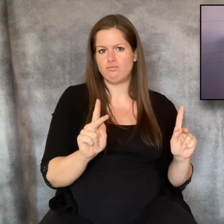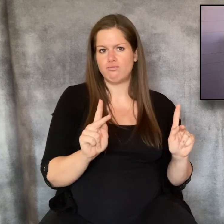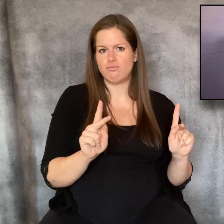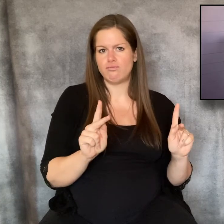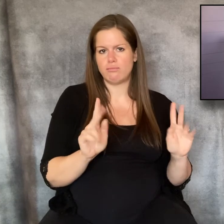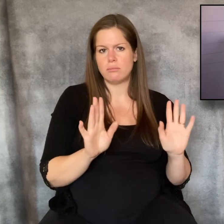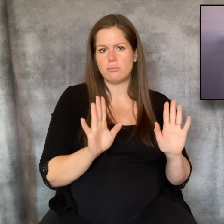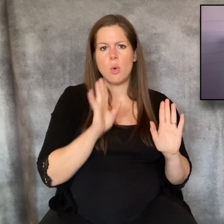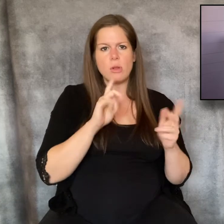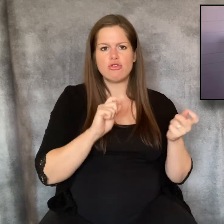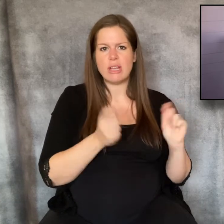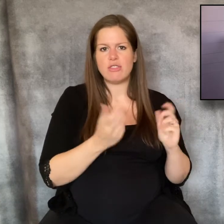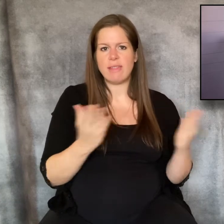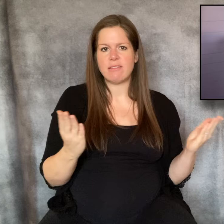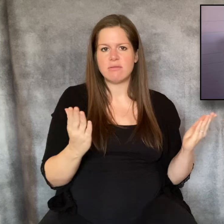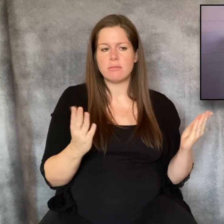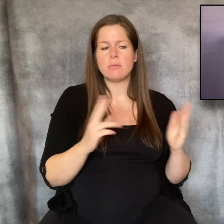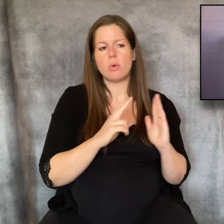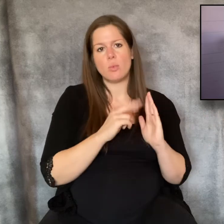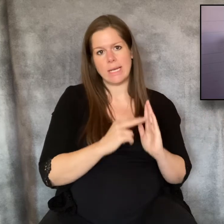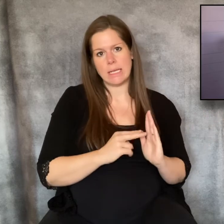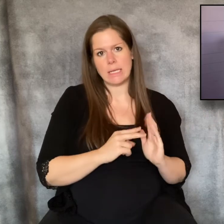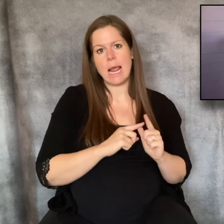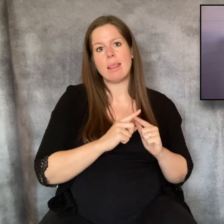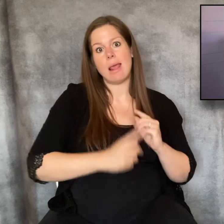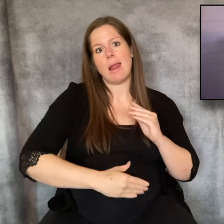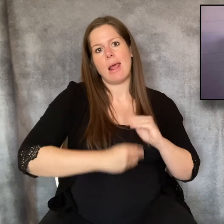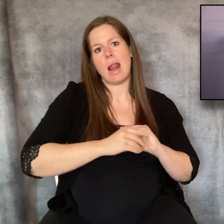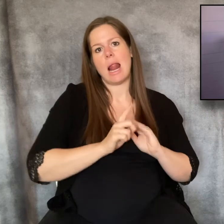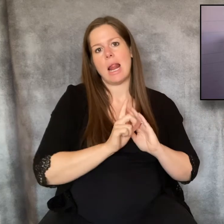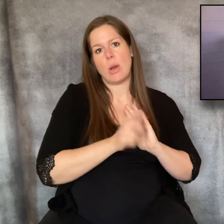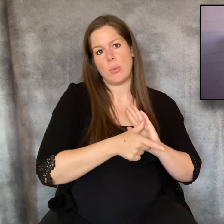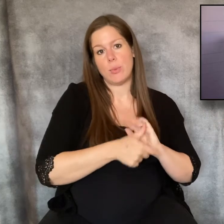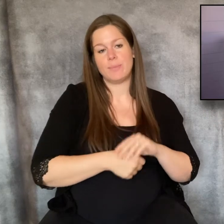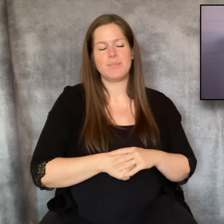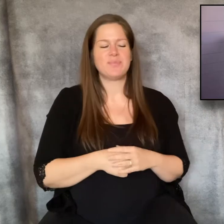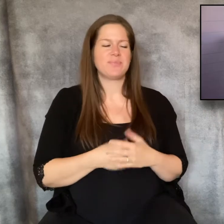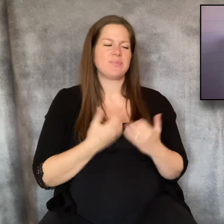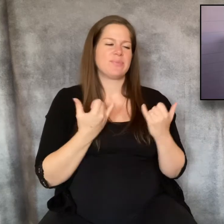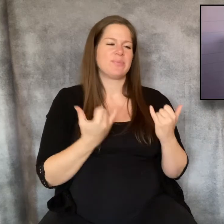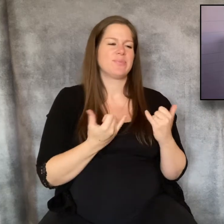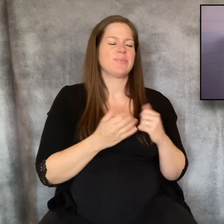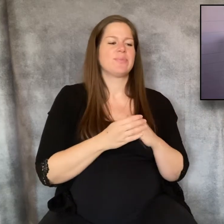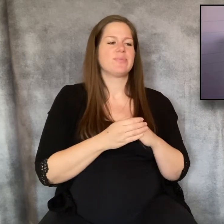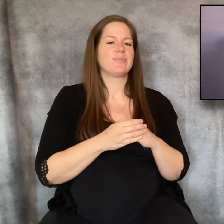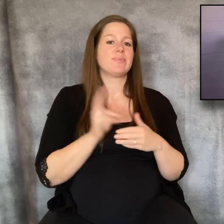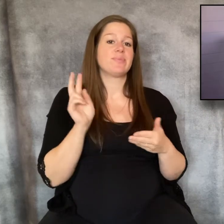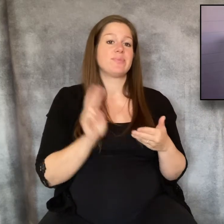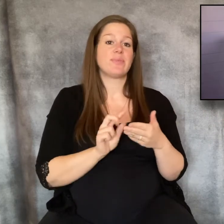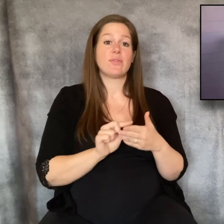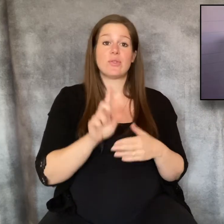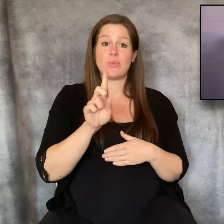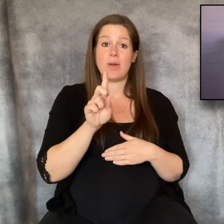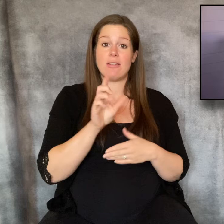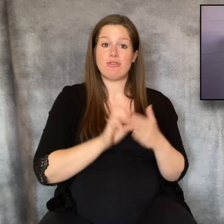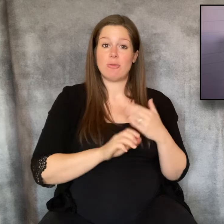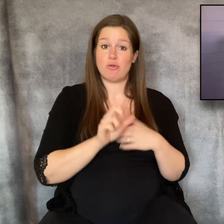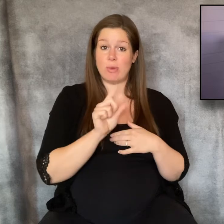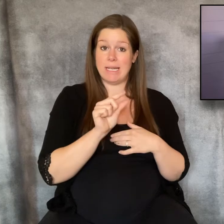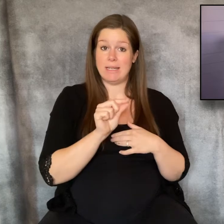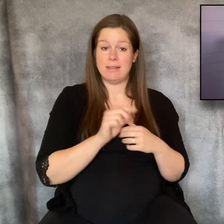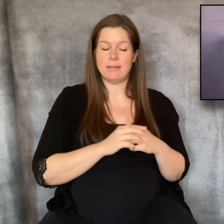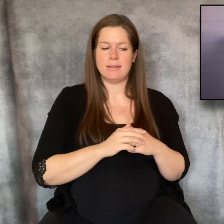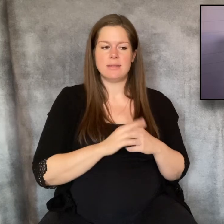passage, and then we'll comment afterwards. Okay. So if you would drop your eyes down to verse 1 in